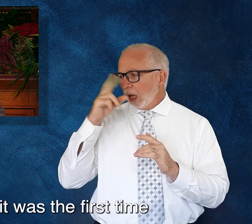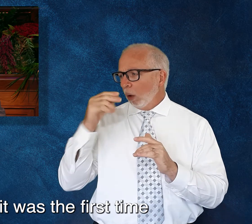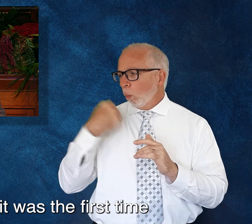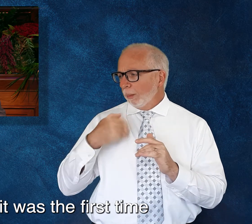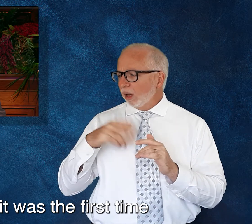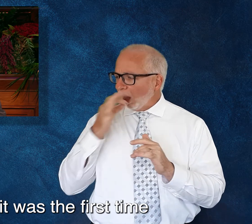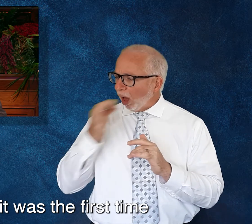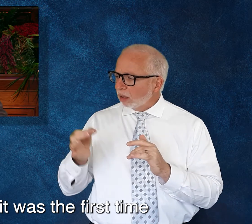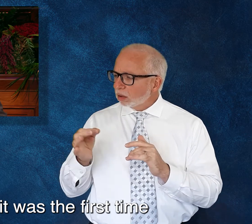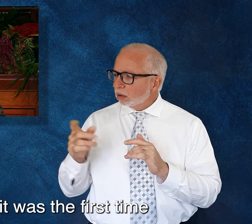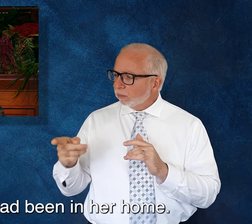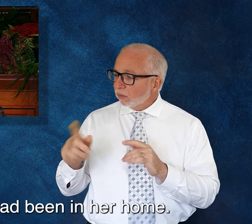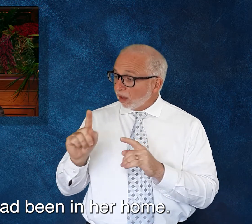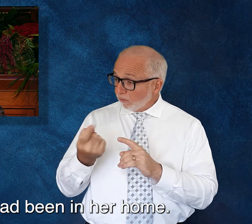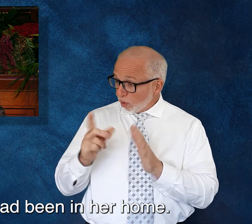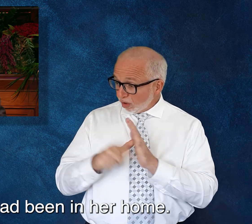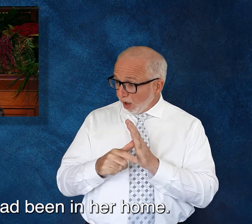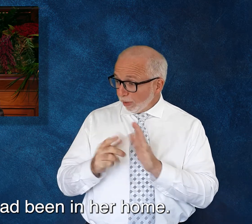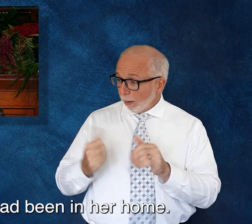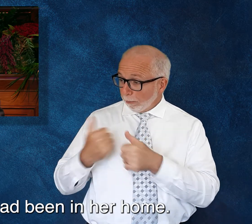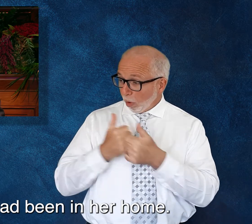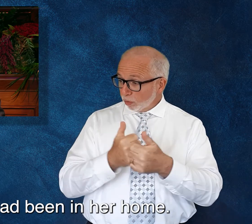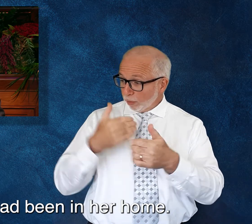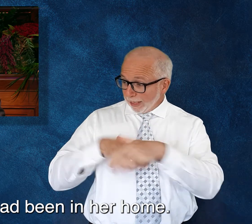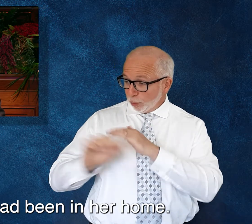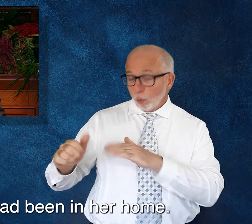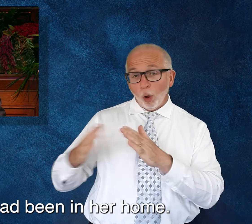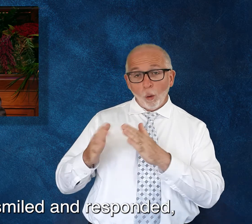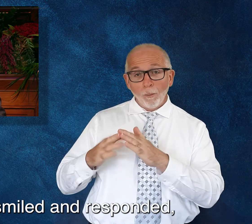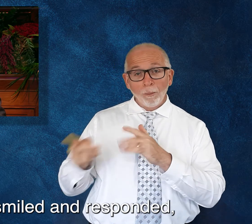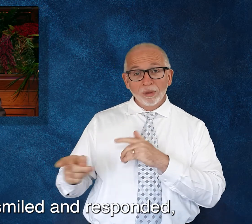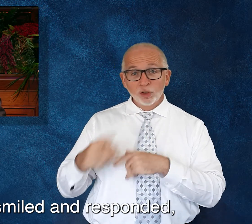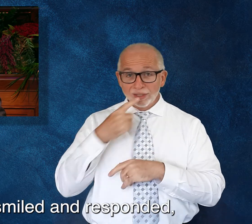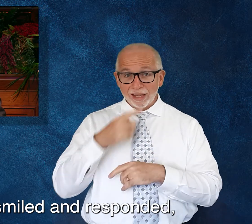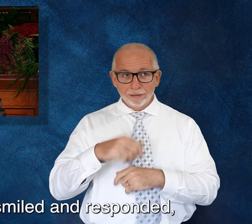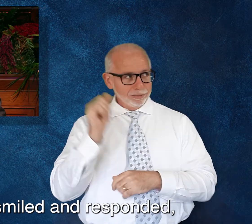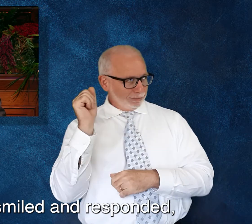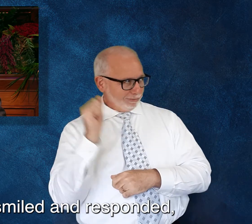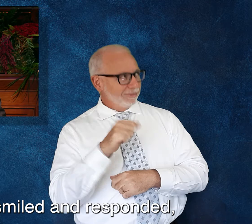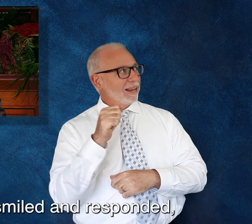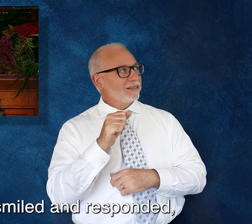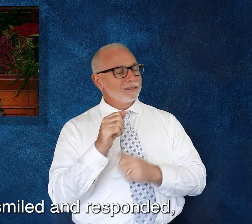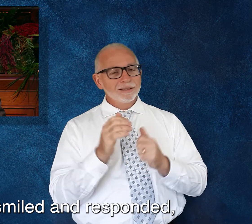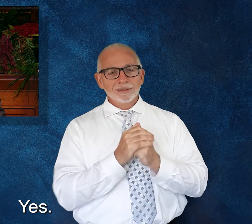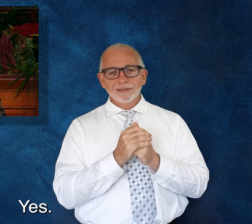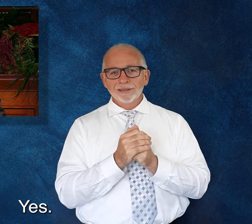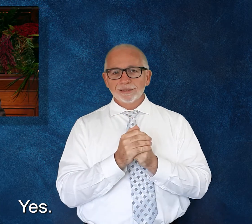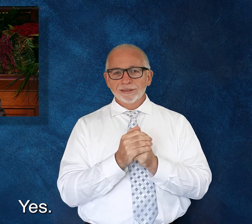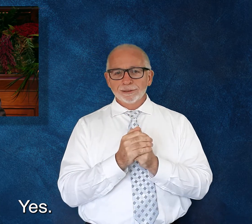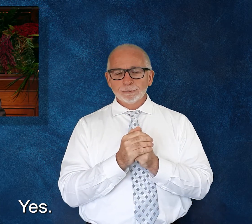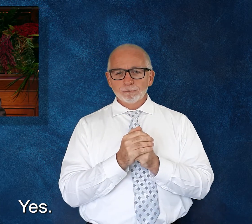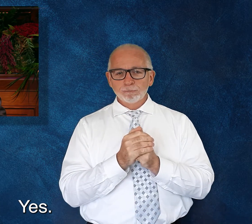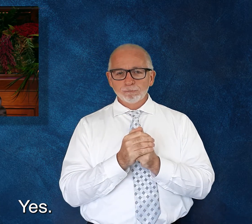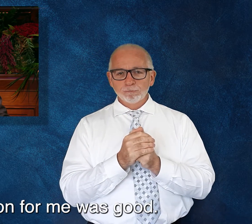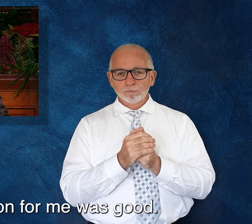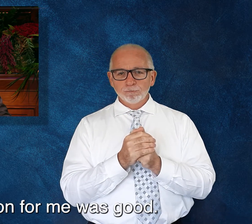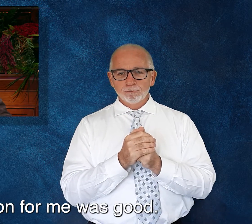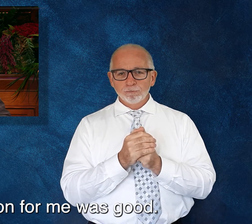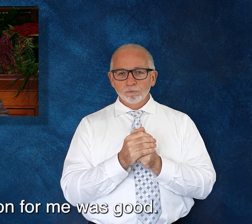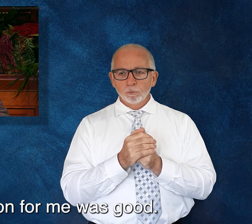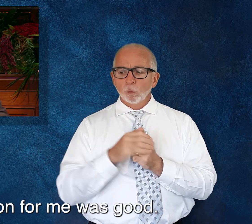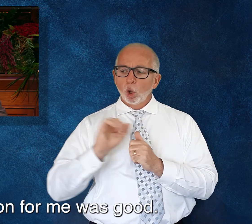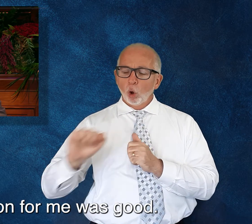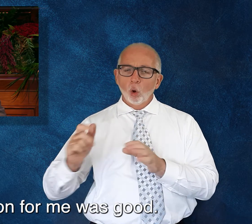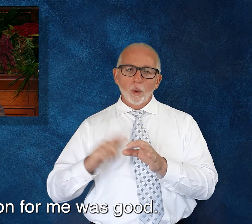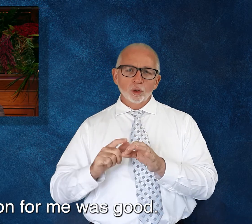asked if it was the first time an apostle had been in her home. She quickly smiled and responded, Yes. Her